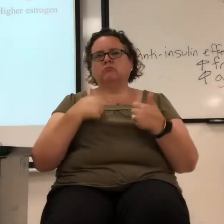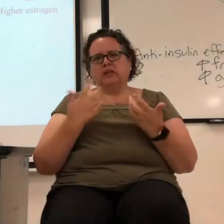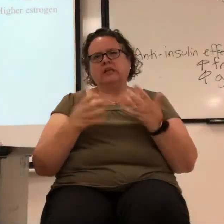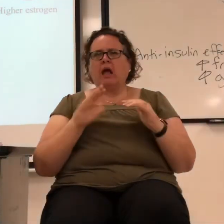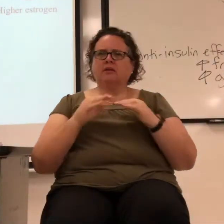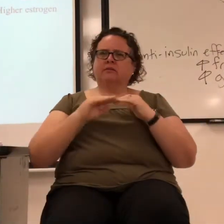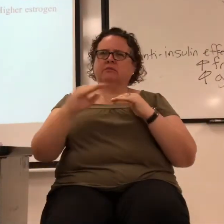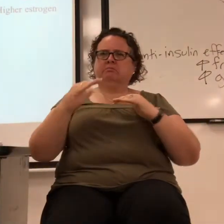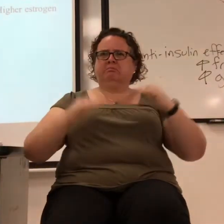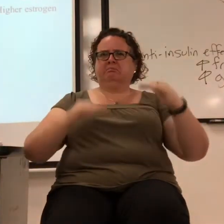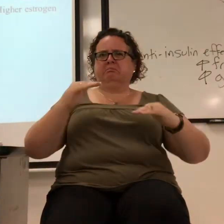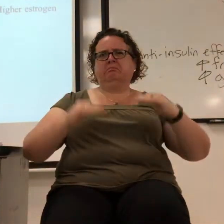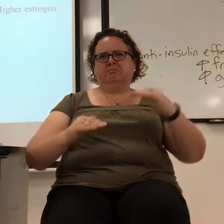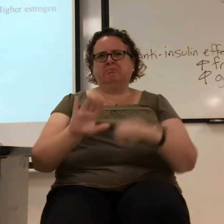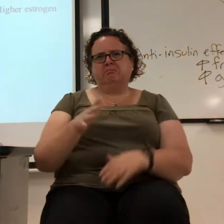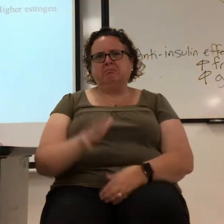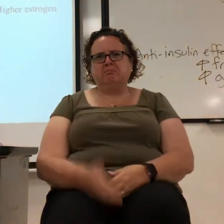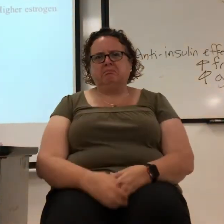up somewhat.